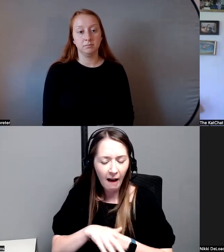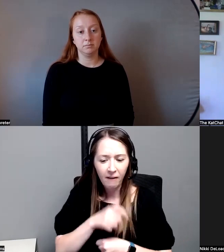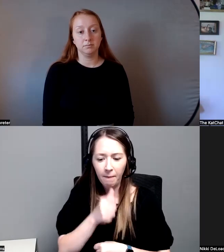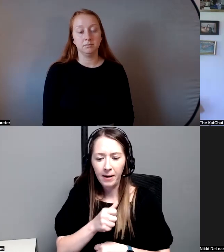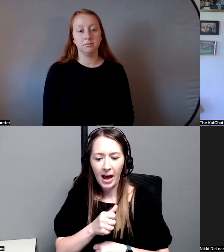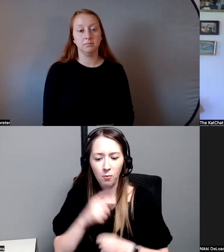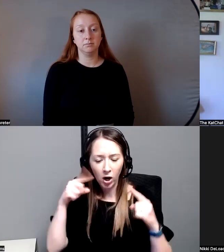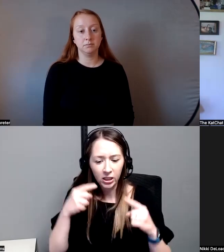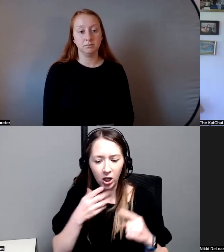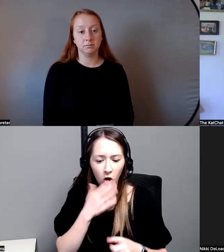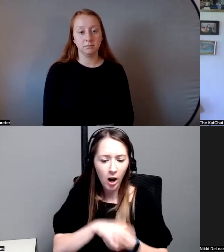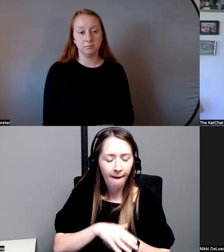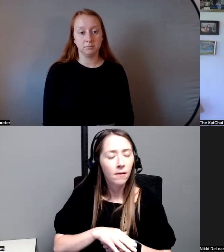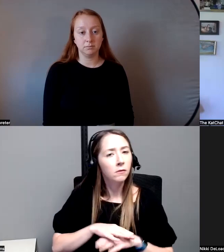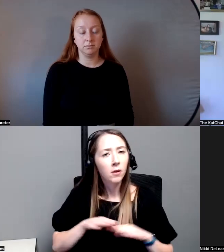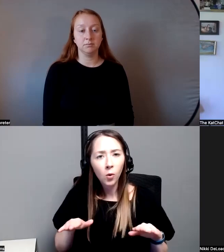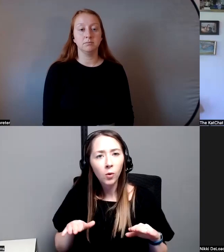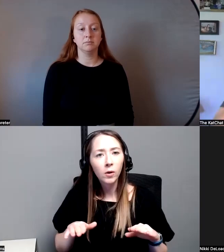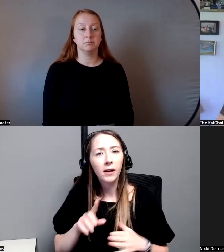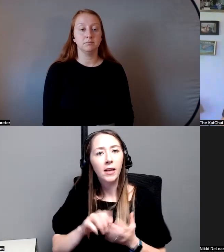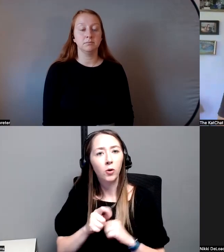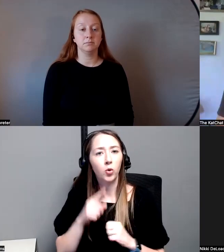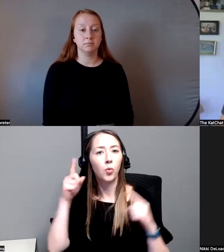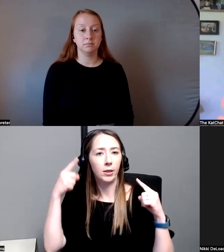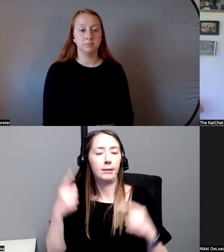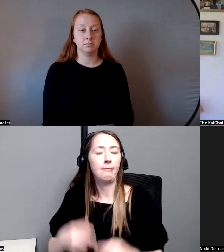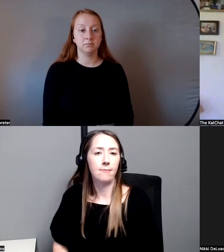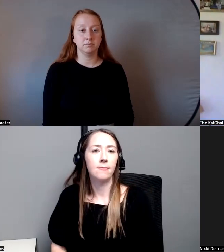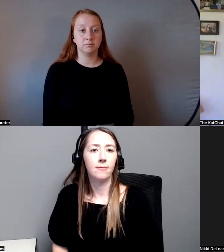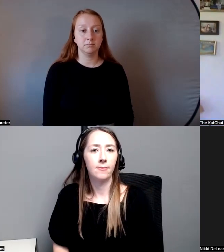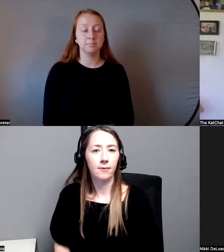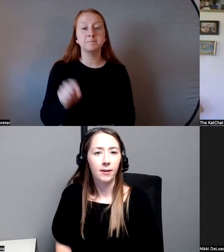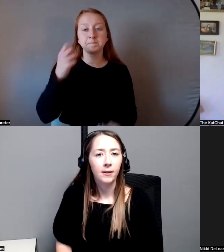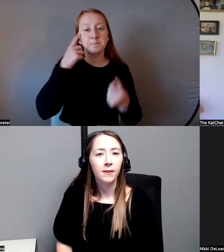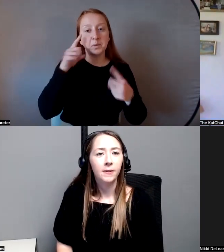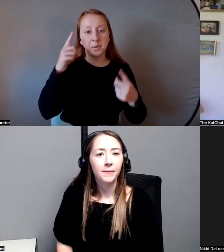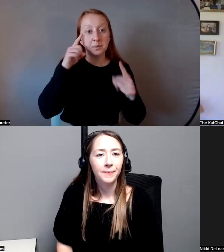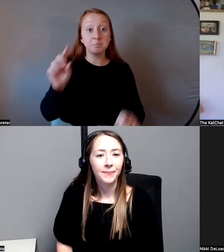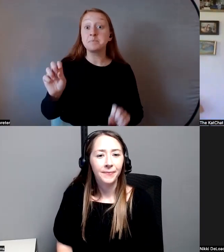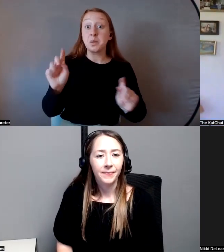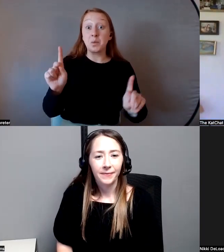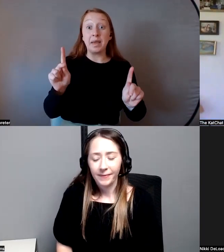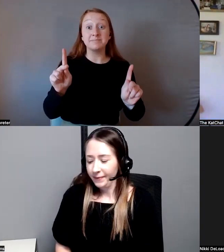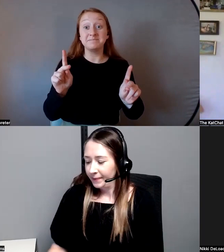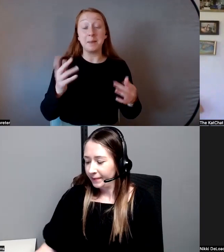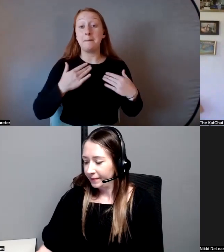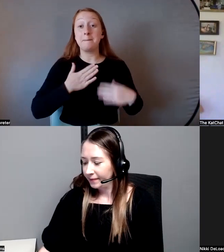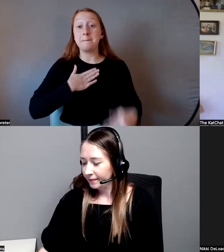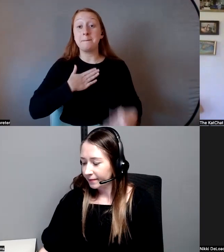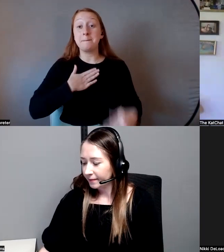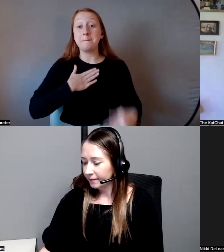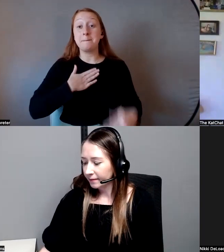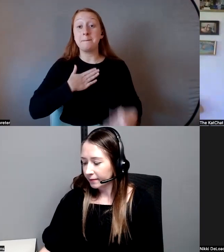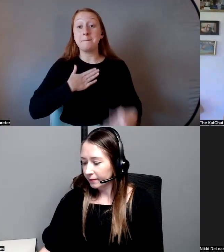else's judgment to affect you. Yeah, definitely. Okay, let's go to my favorite topic. The